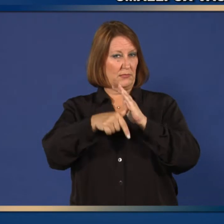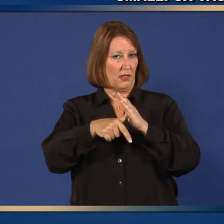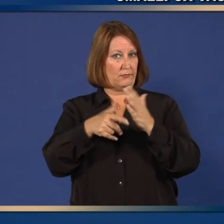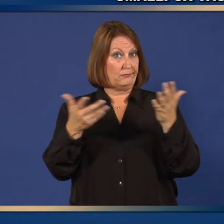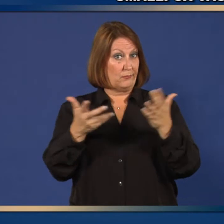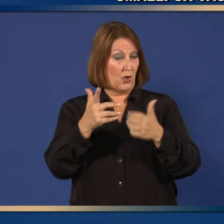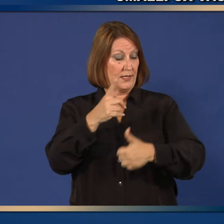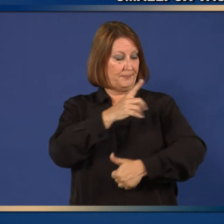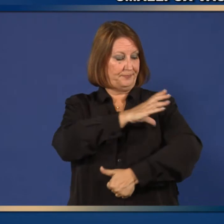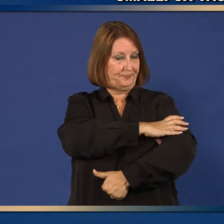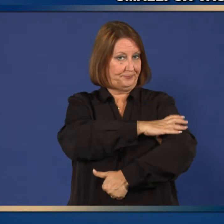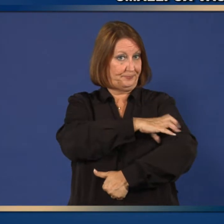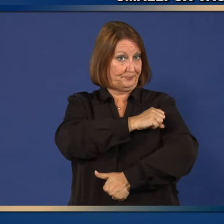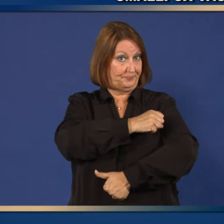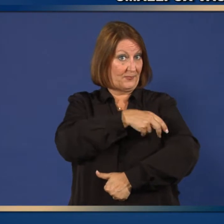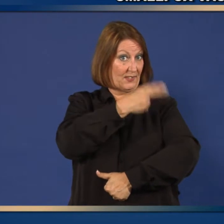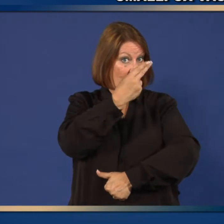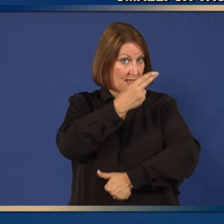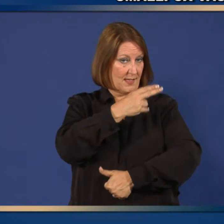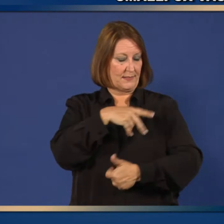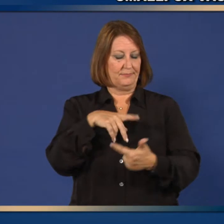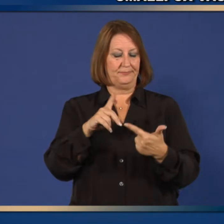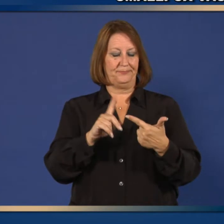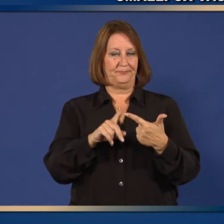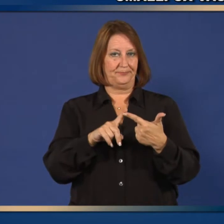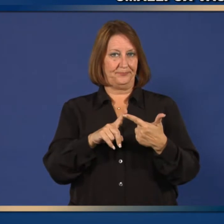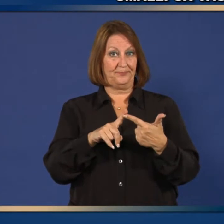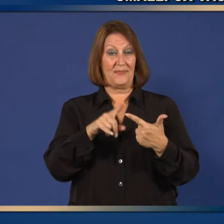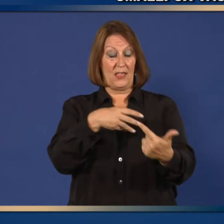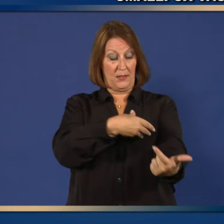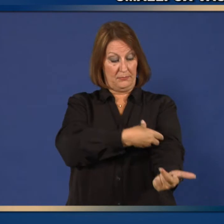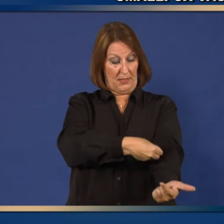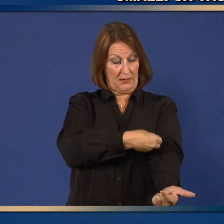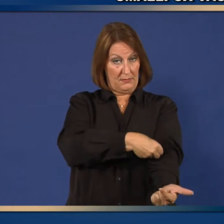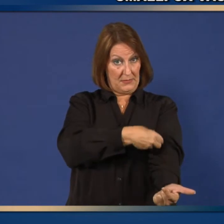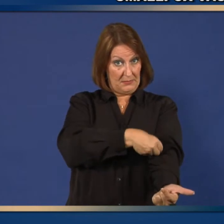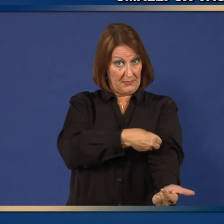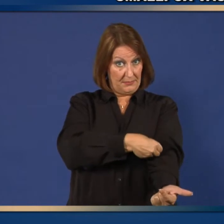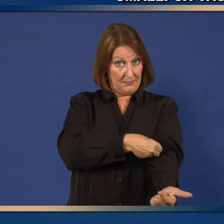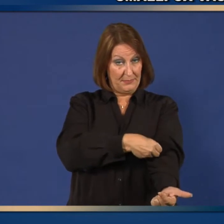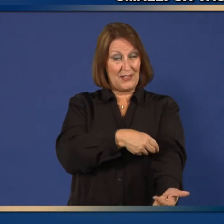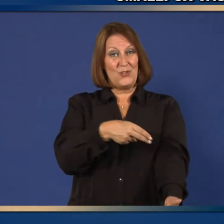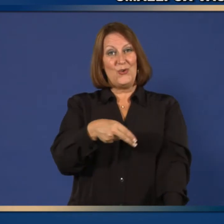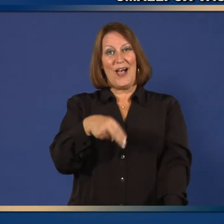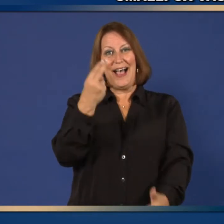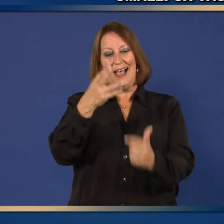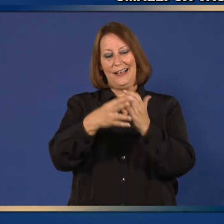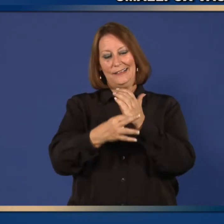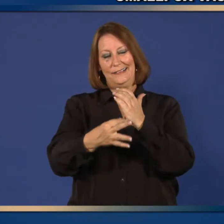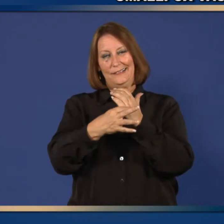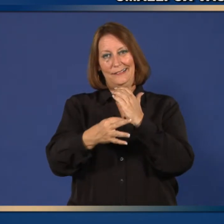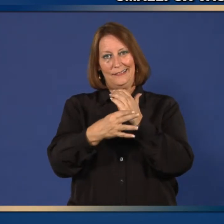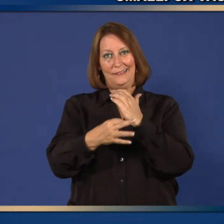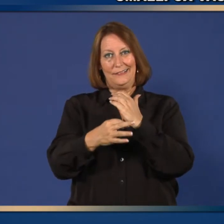pressure, have been told by a doctor that you have high blood